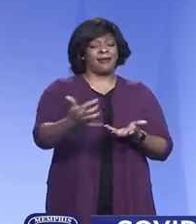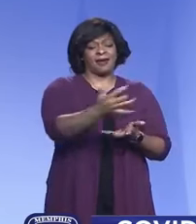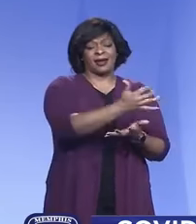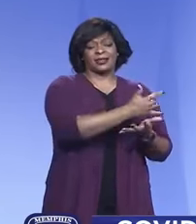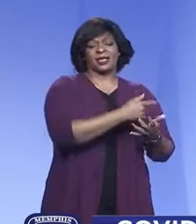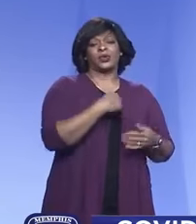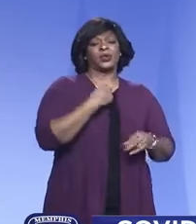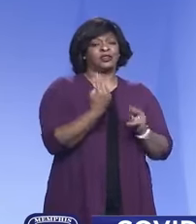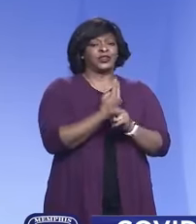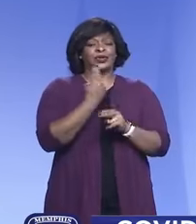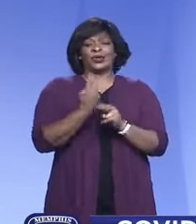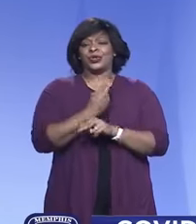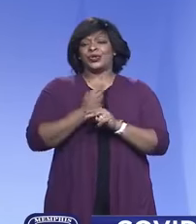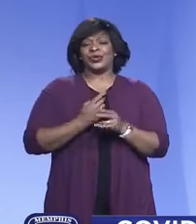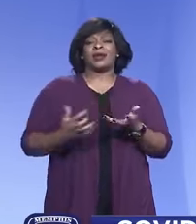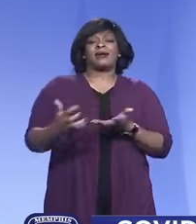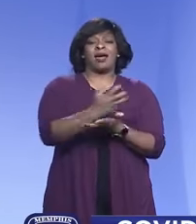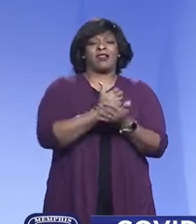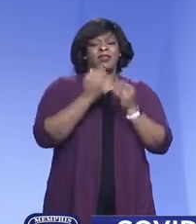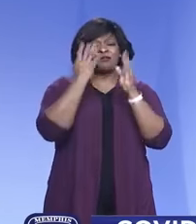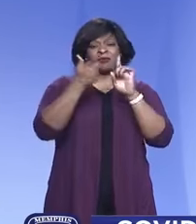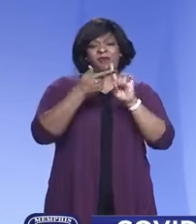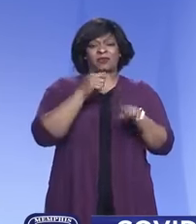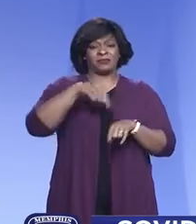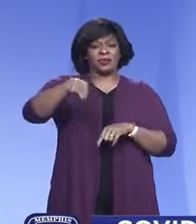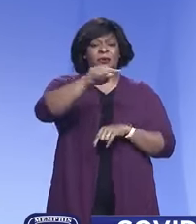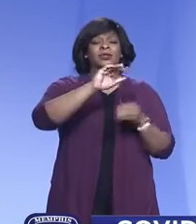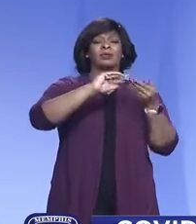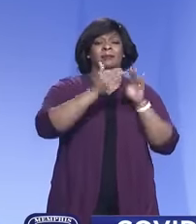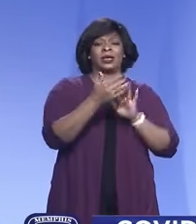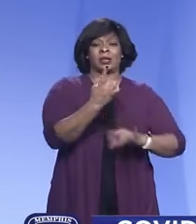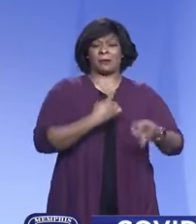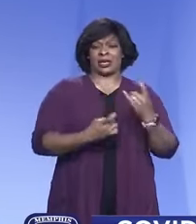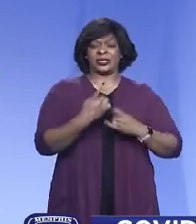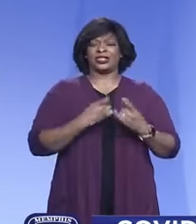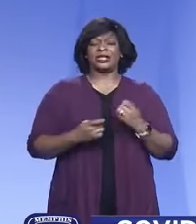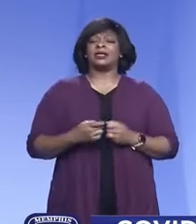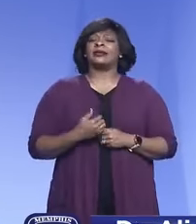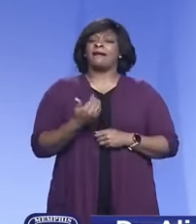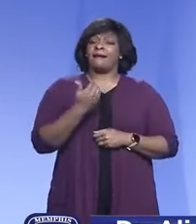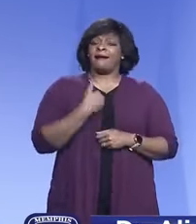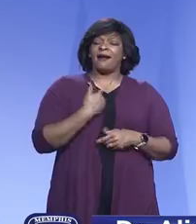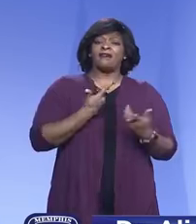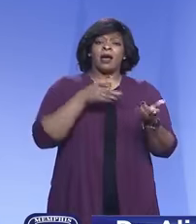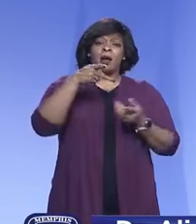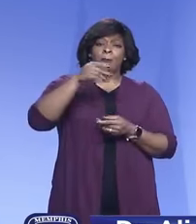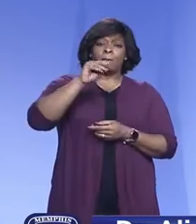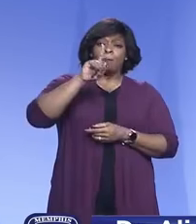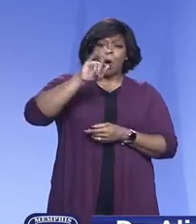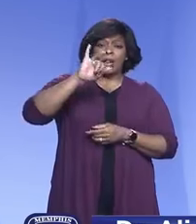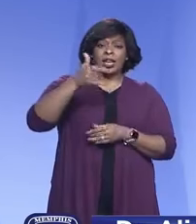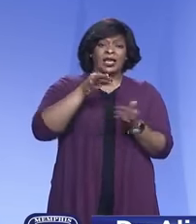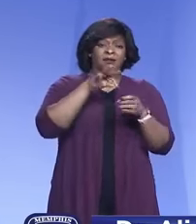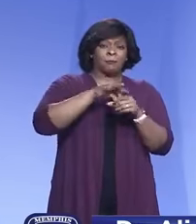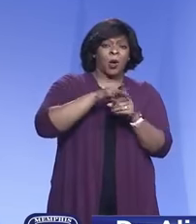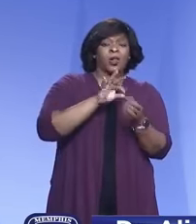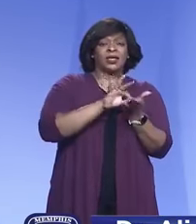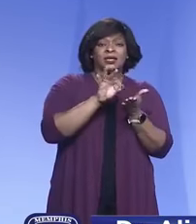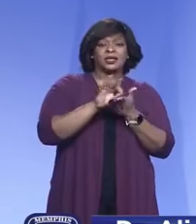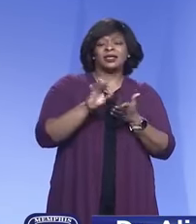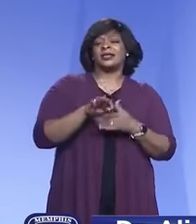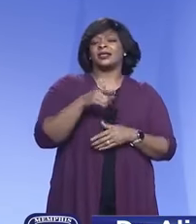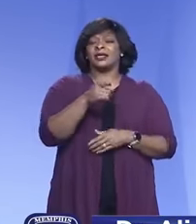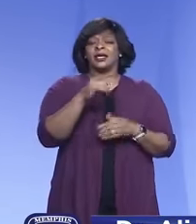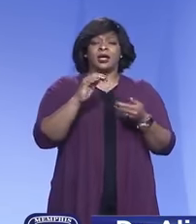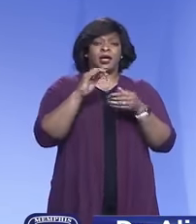that are being used to gather information from the community. There's a polling survey that was done earlier in partnership